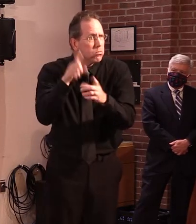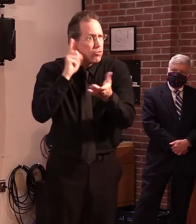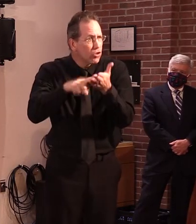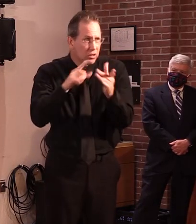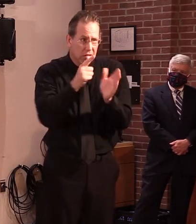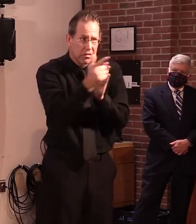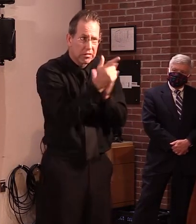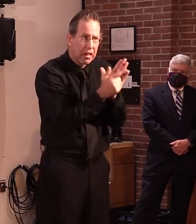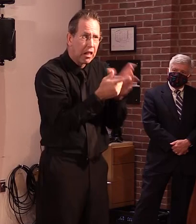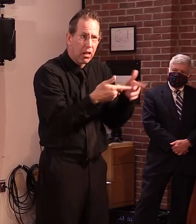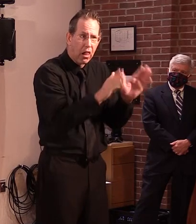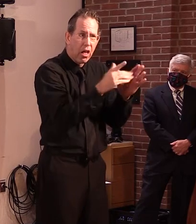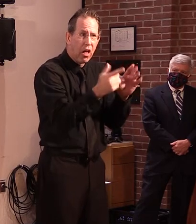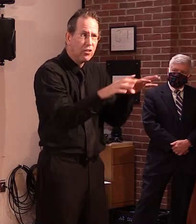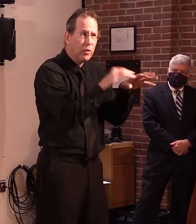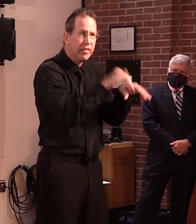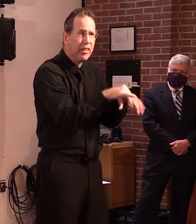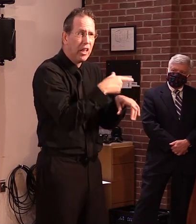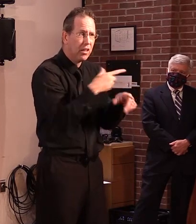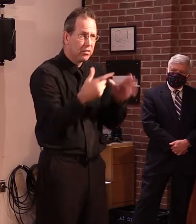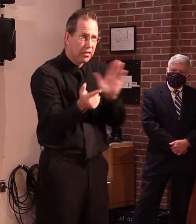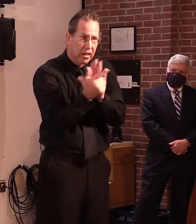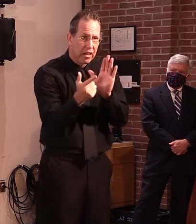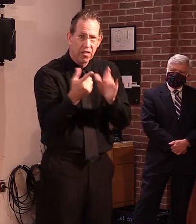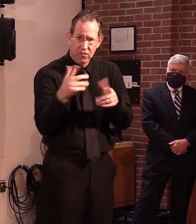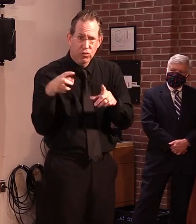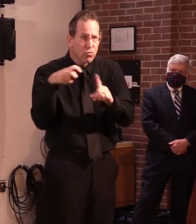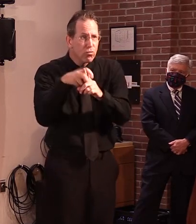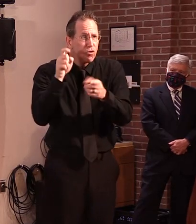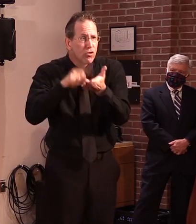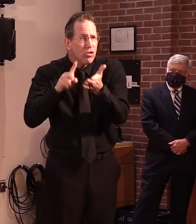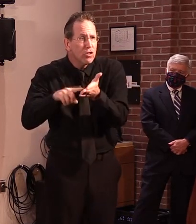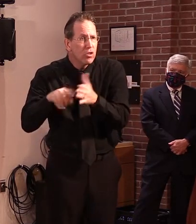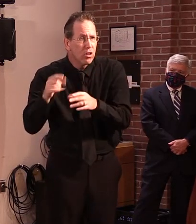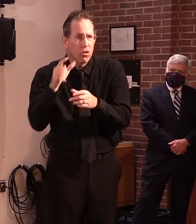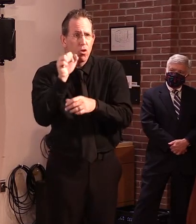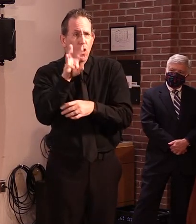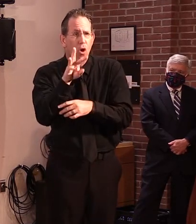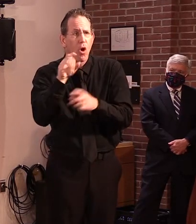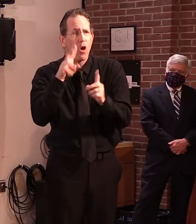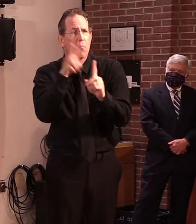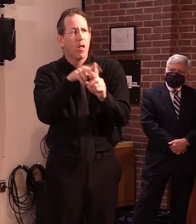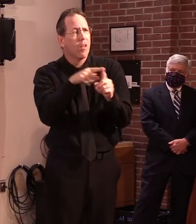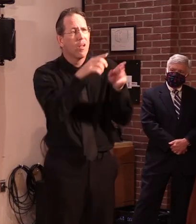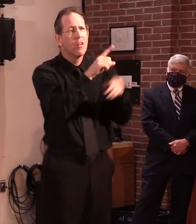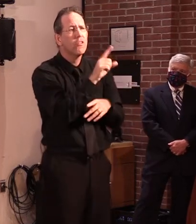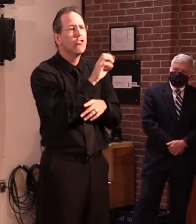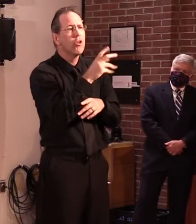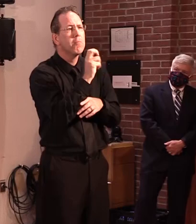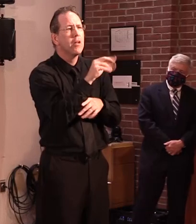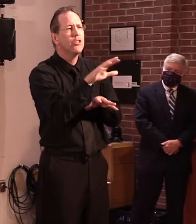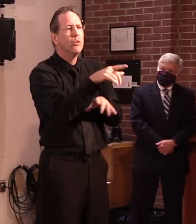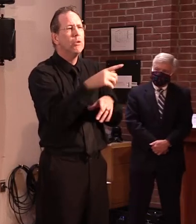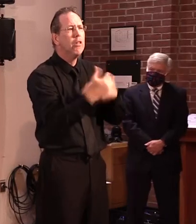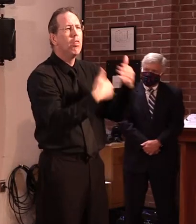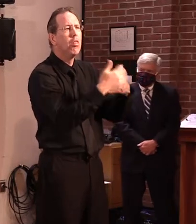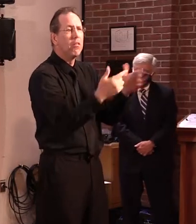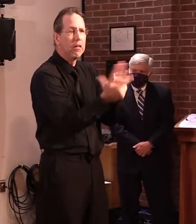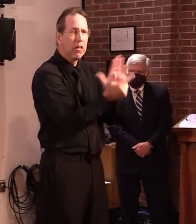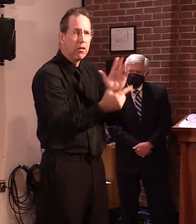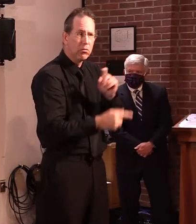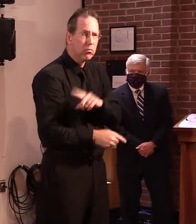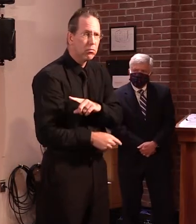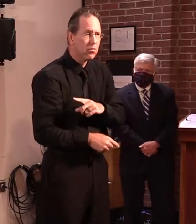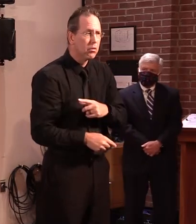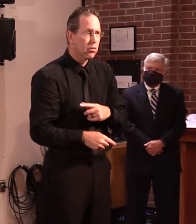ask them, anybody look into that? Yeah, we are not. We're not asking anybody to look into it. I think